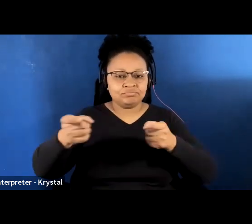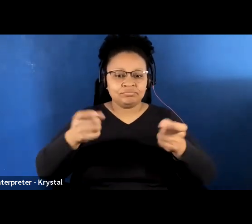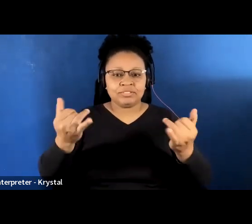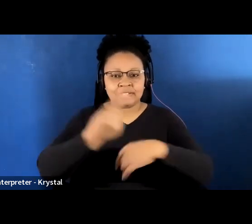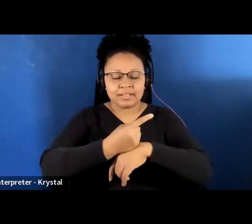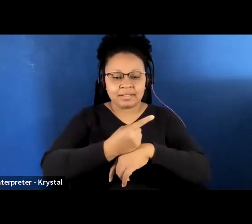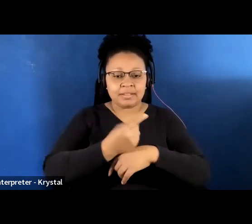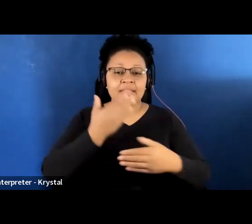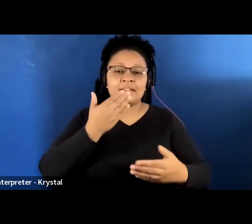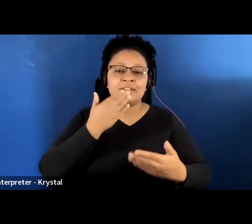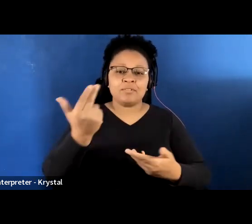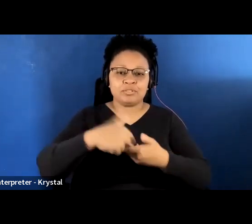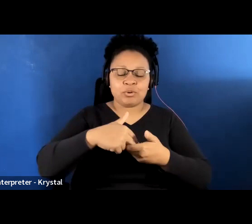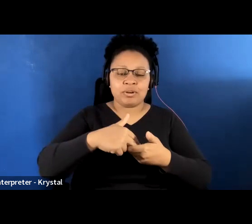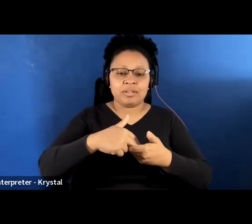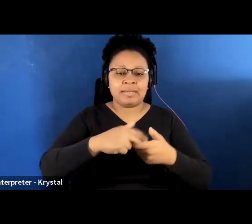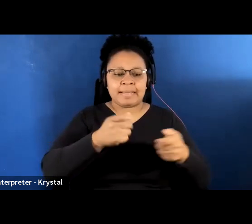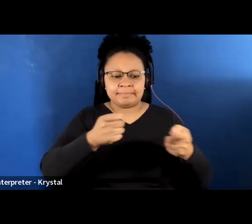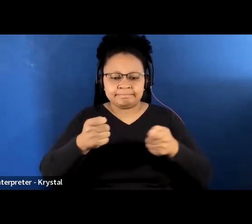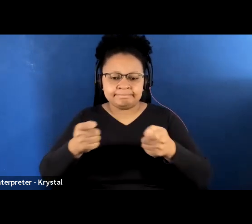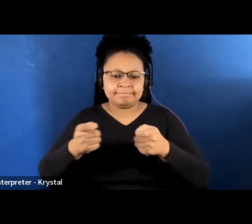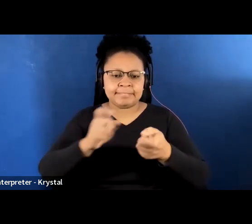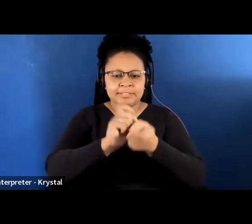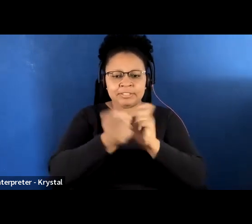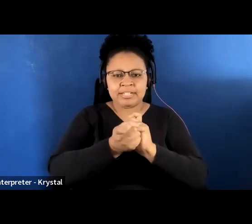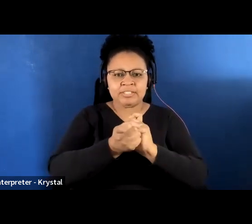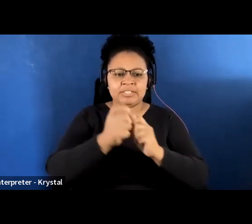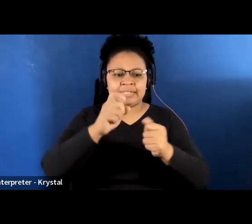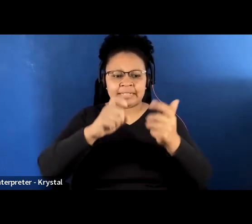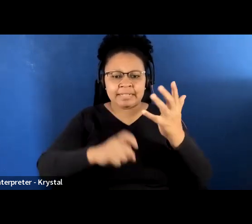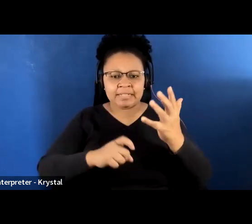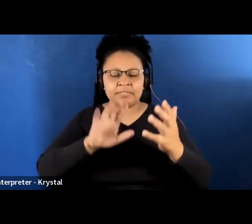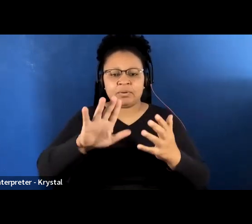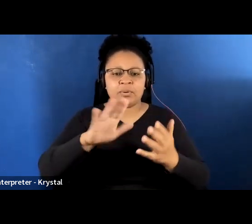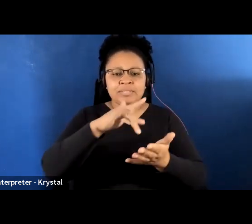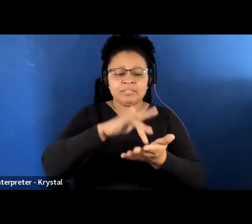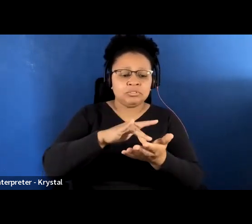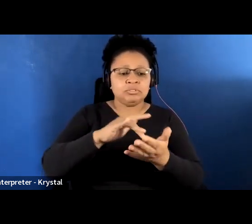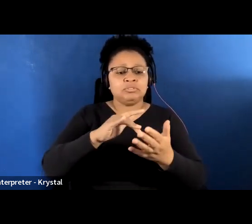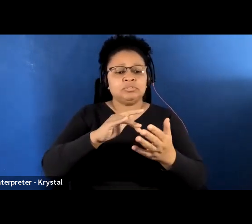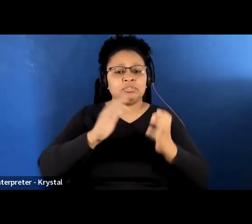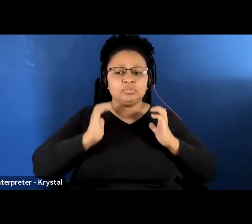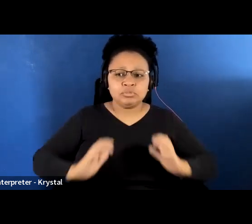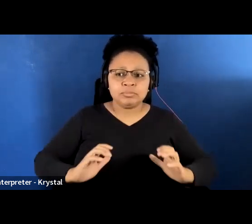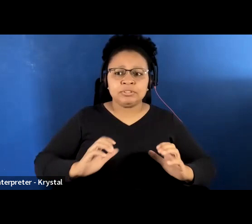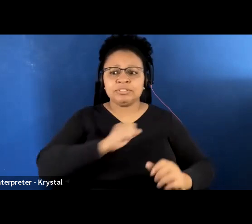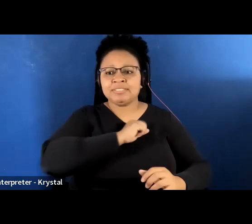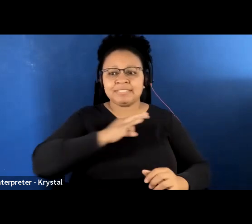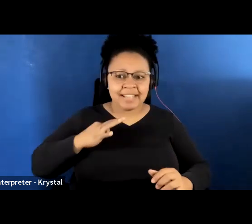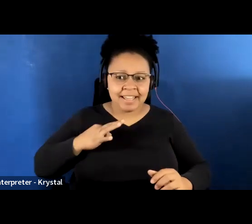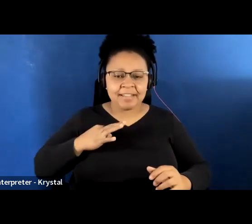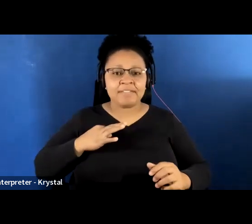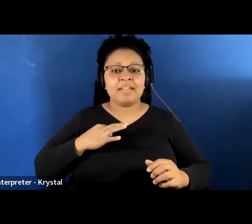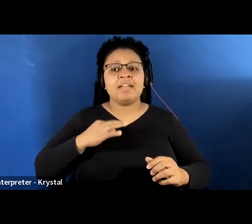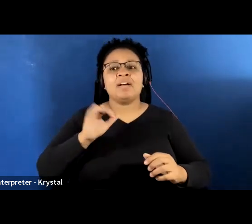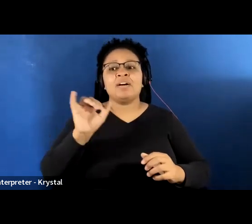Managing the Changing Needs of Your Center's Consumers and Staff while keeping your consumers